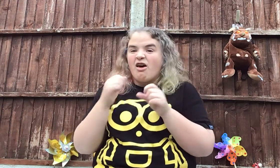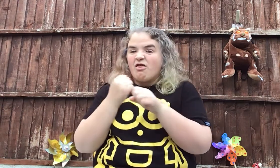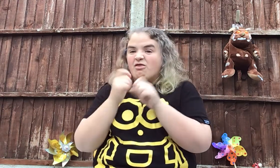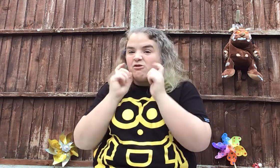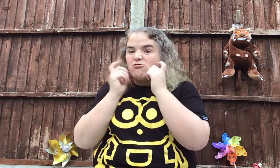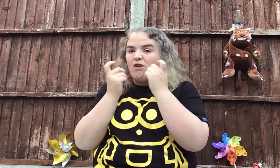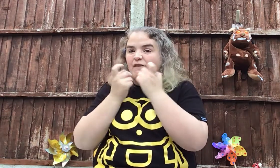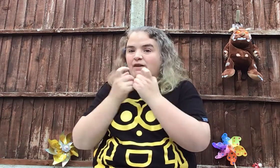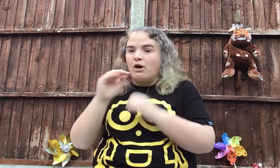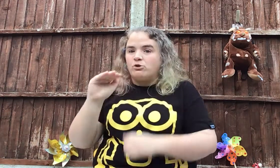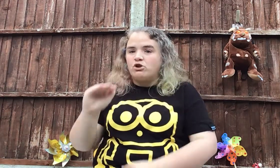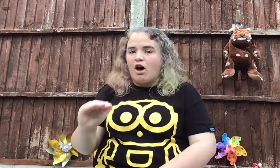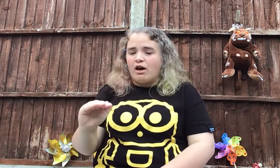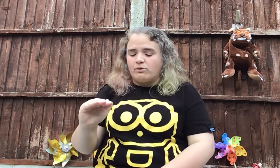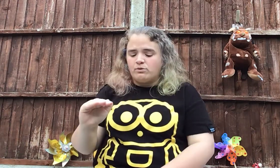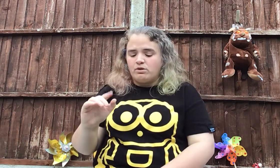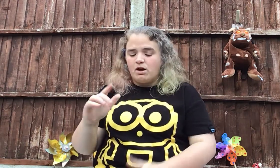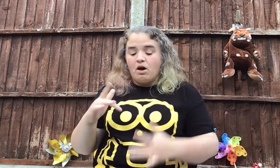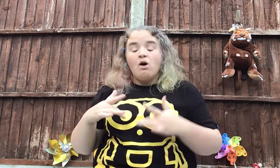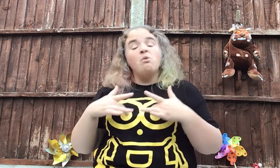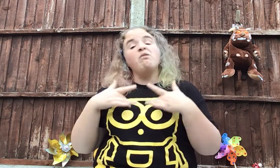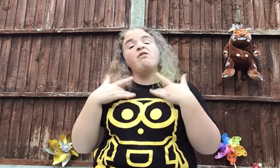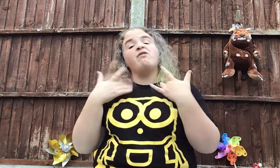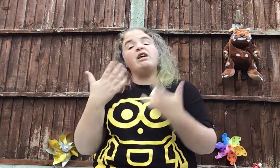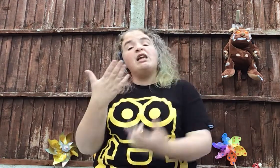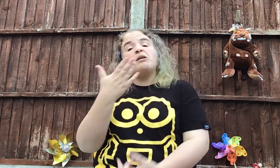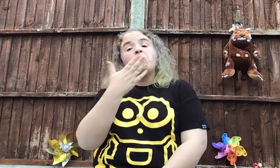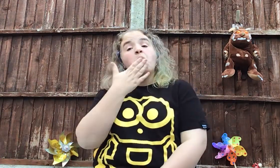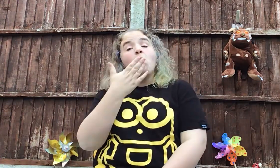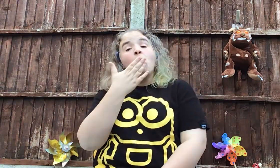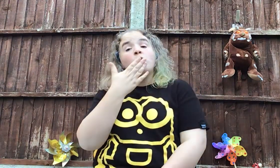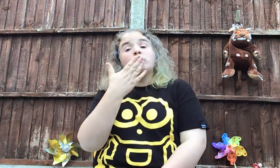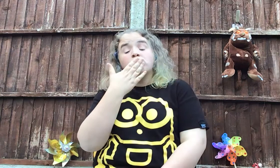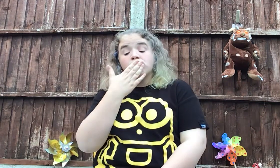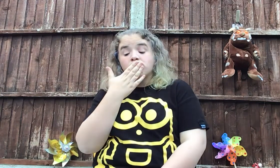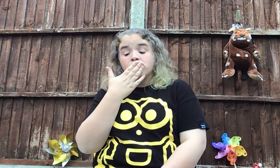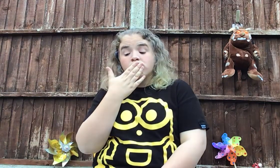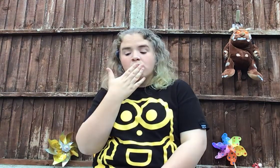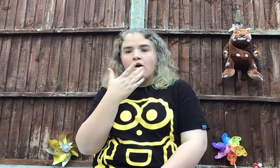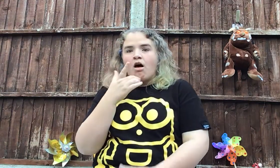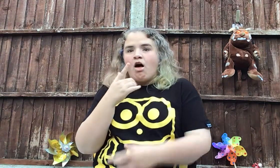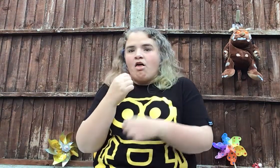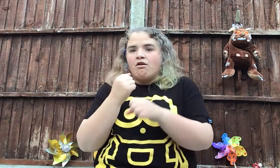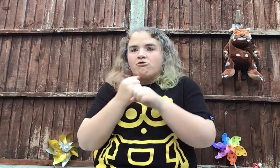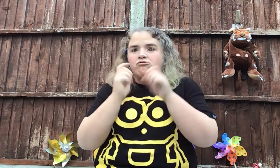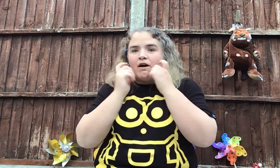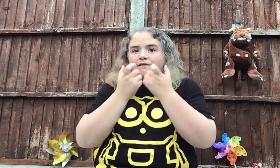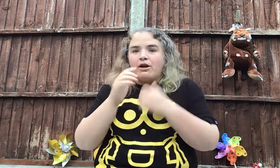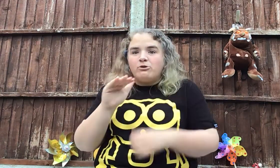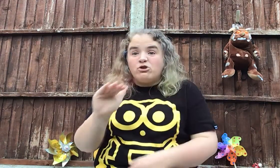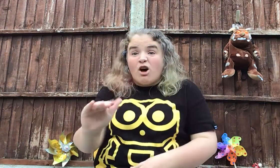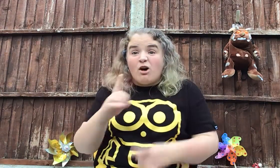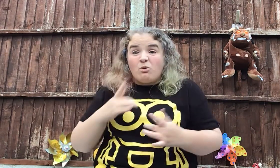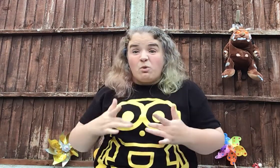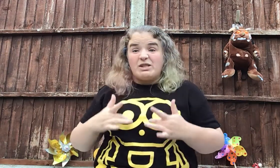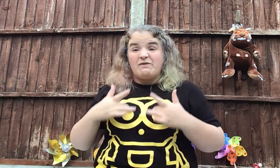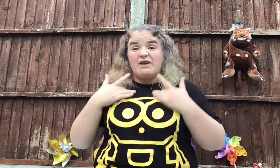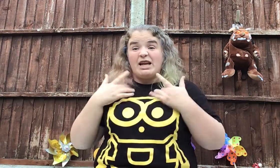the Gruffalo's child was feeling bored. The Gruffalo's child was